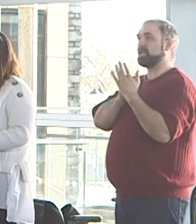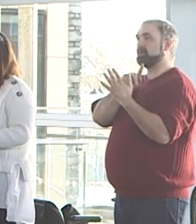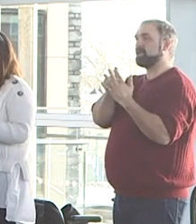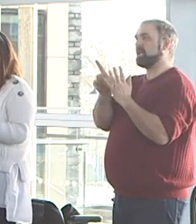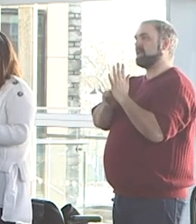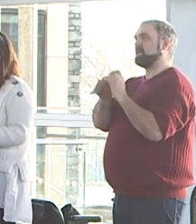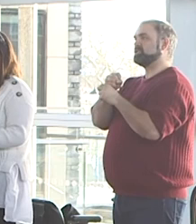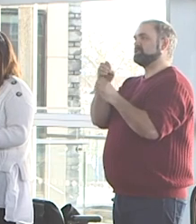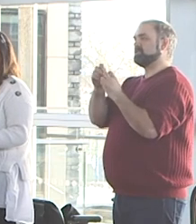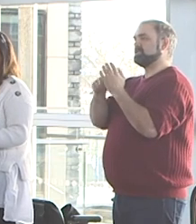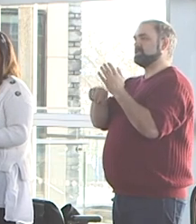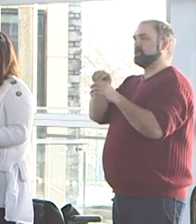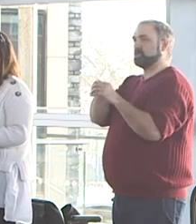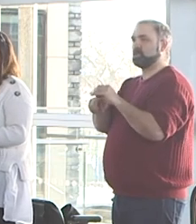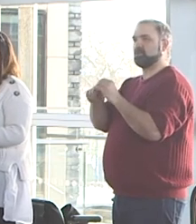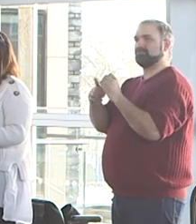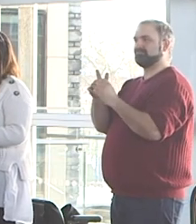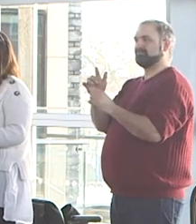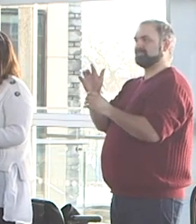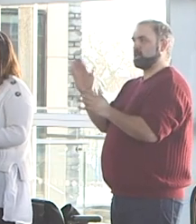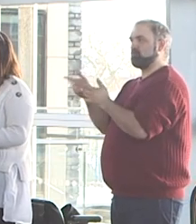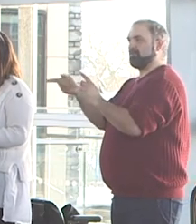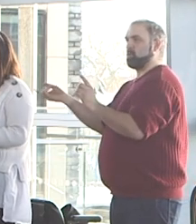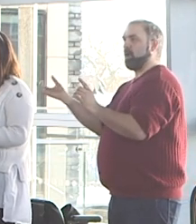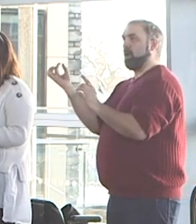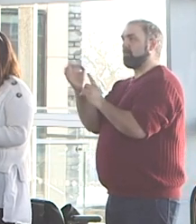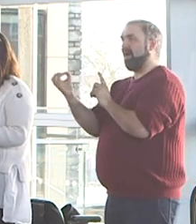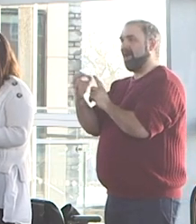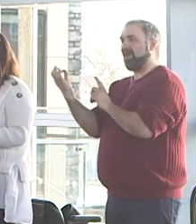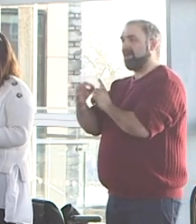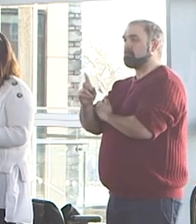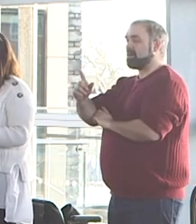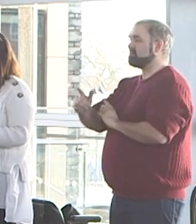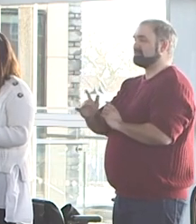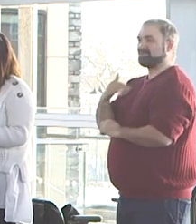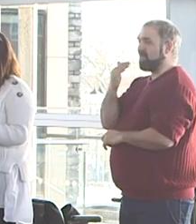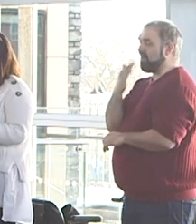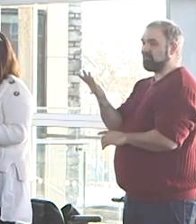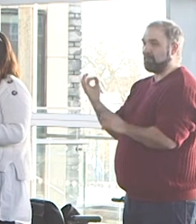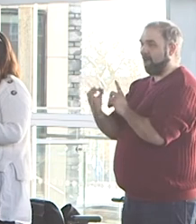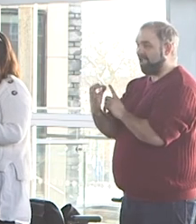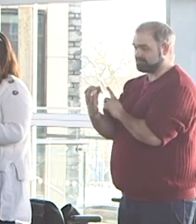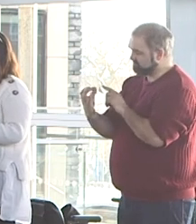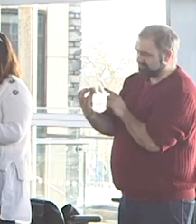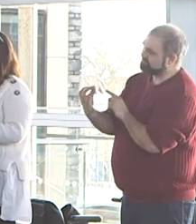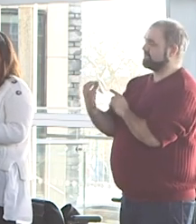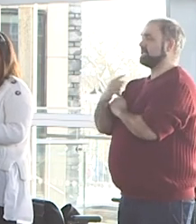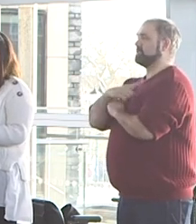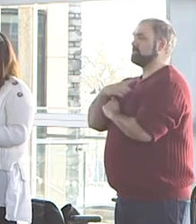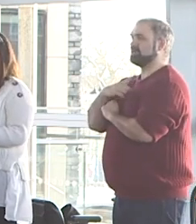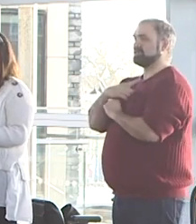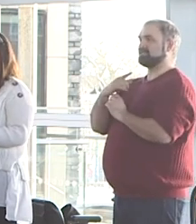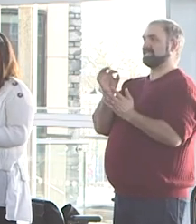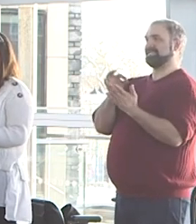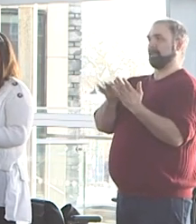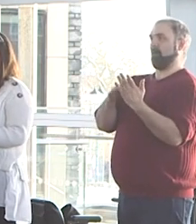and LGBTQ candidates are being encouraged to apply. But again, that's not enough, because we are seen as a